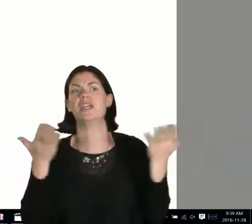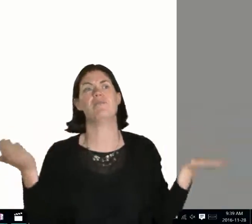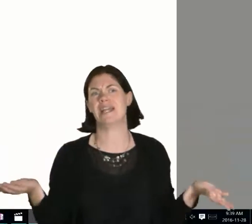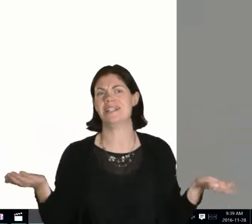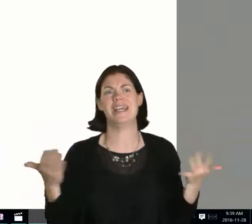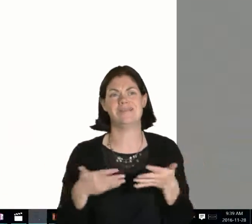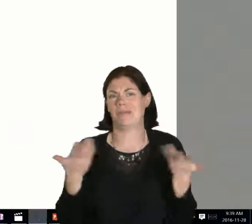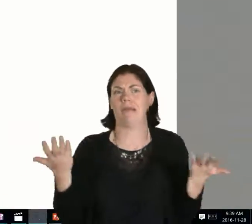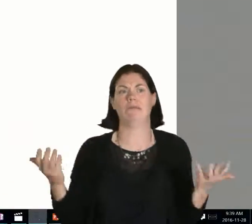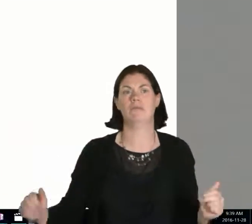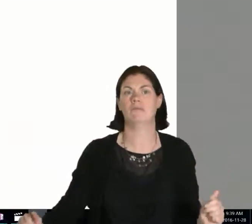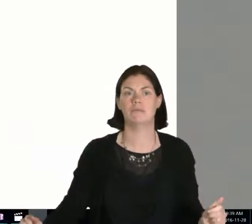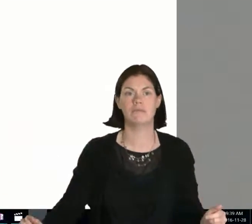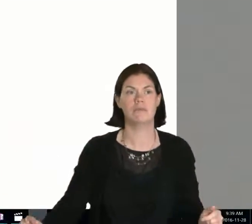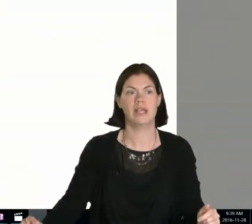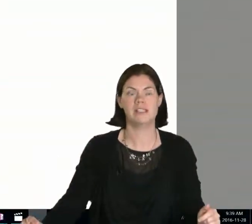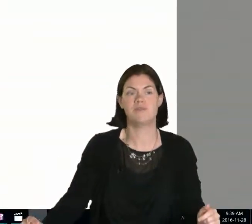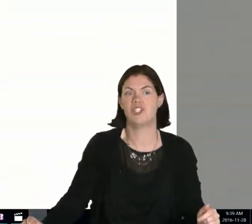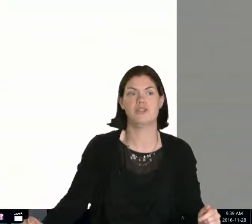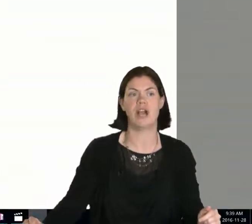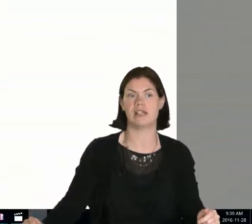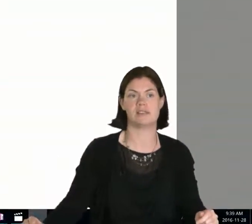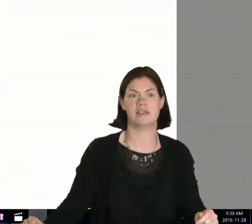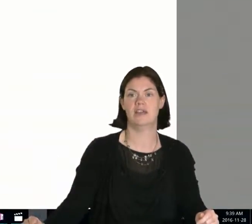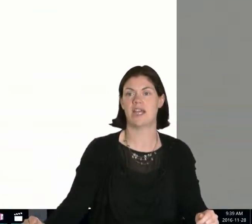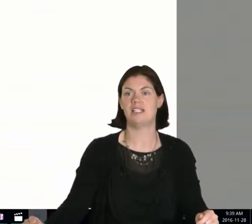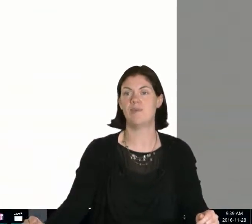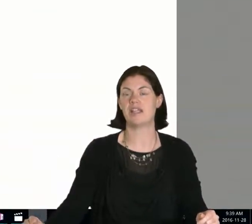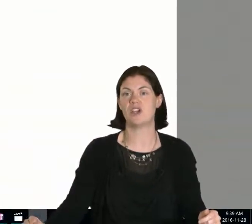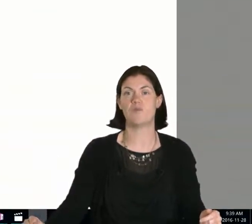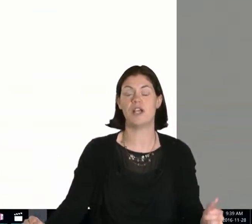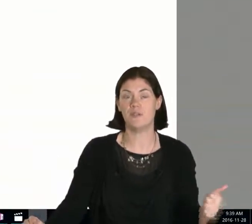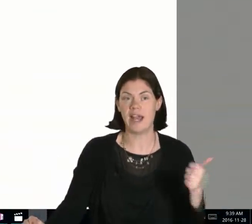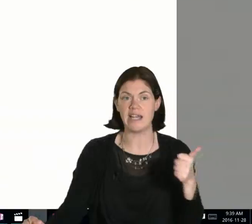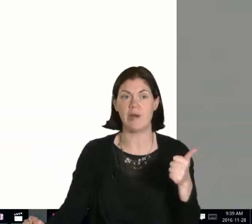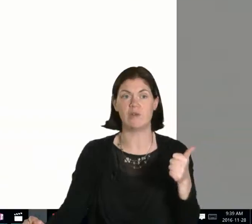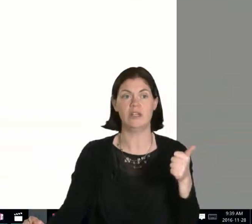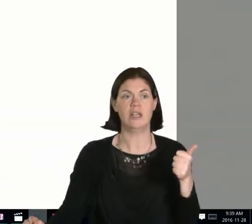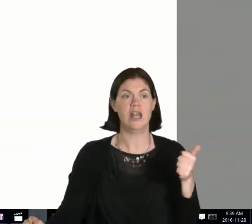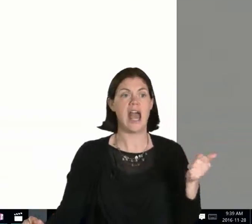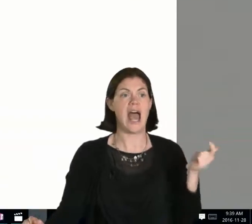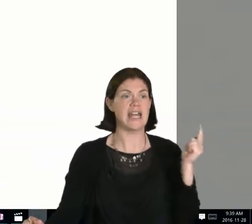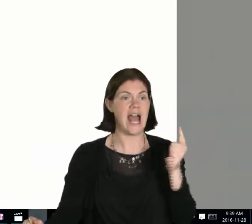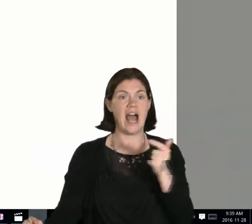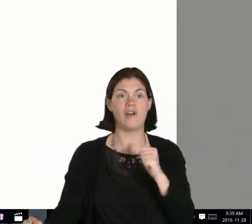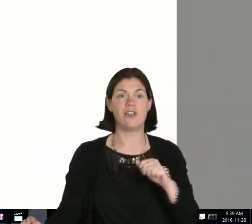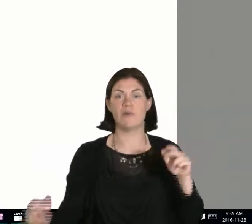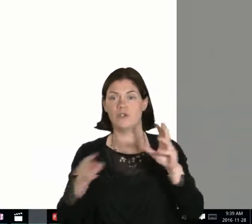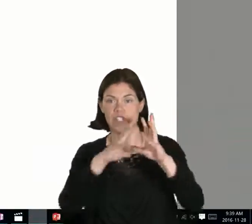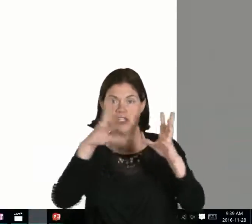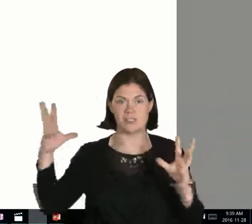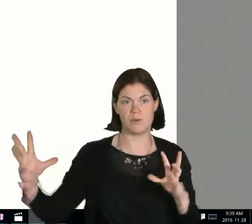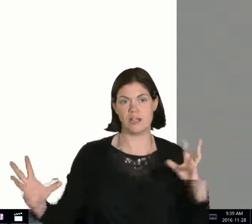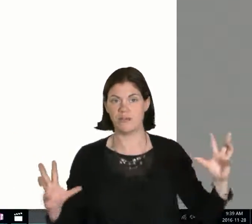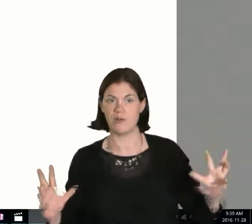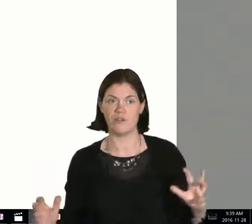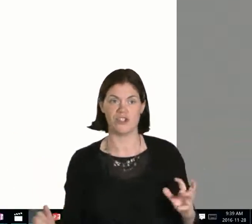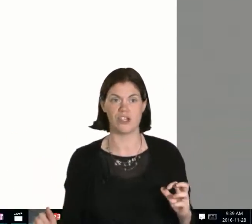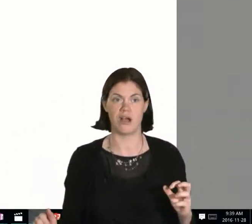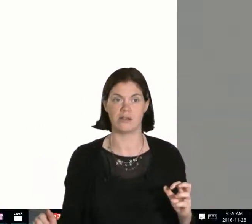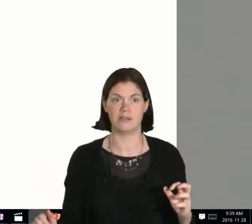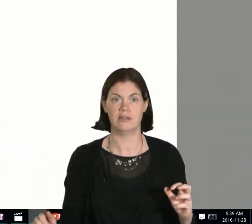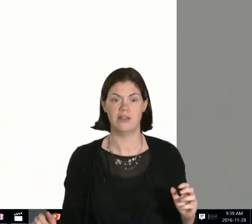but you might. It's up to you guys, okay? Depends on what you're writing about and how the emotions run